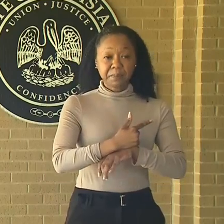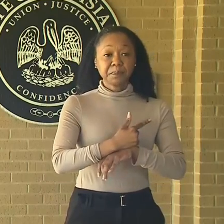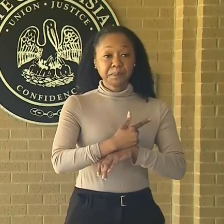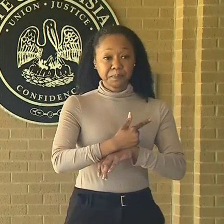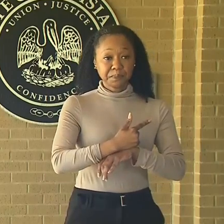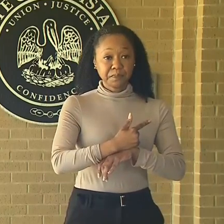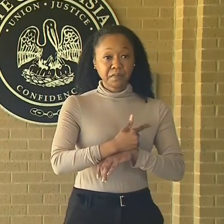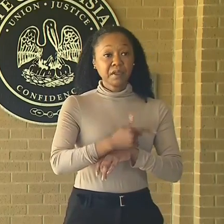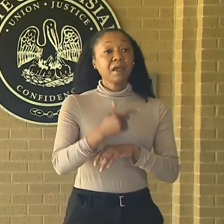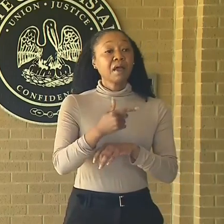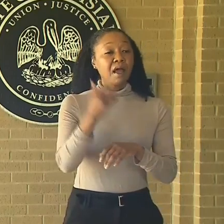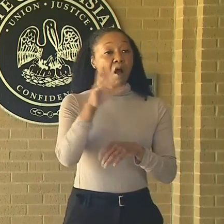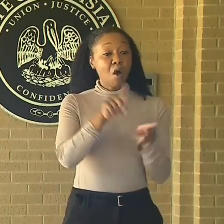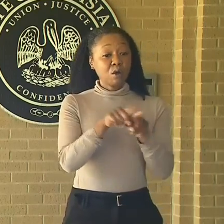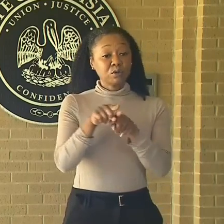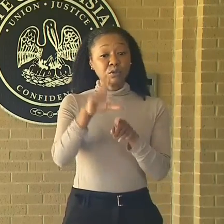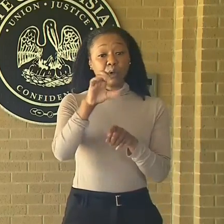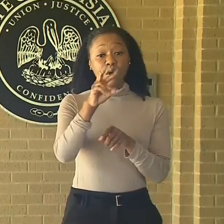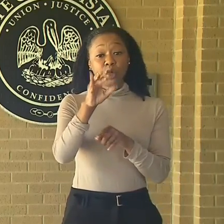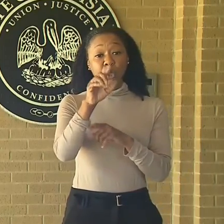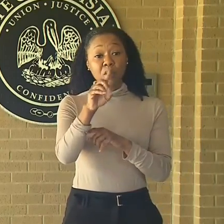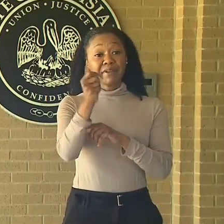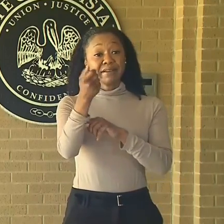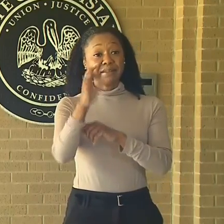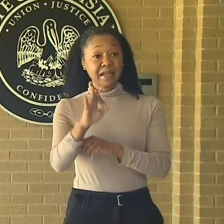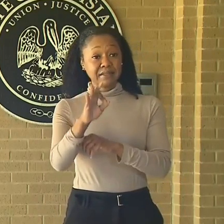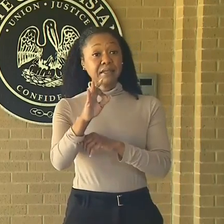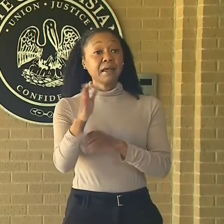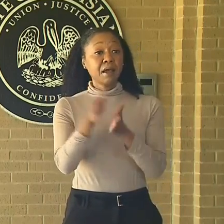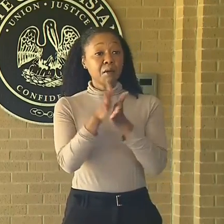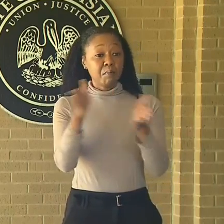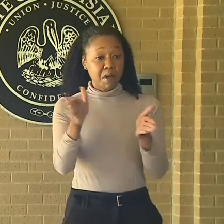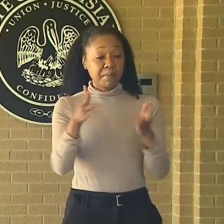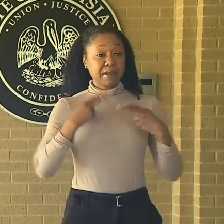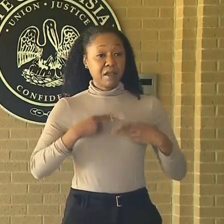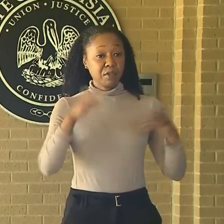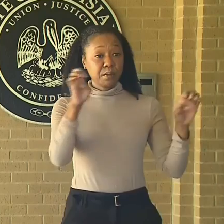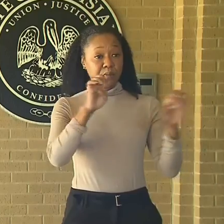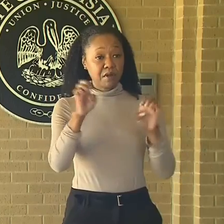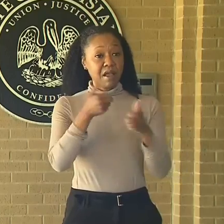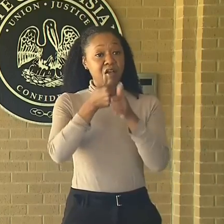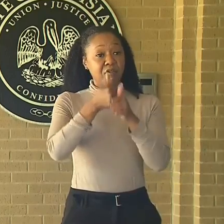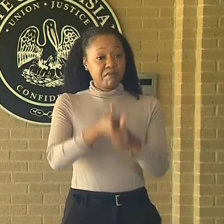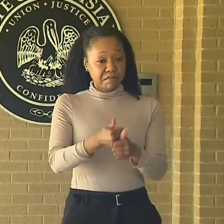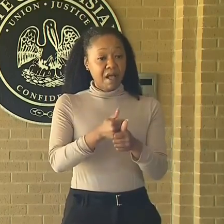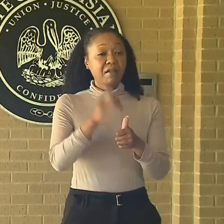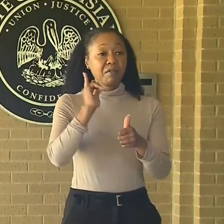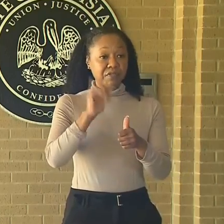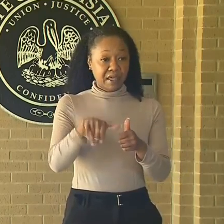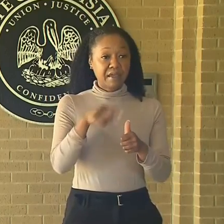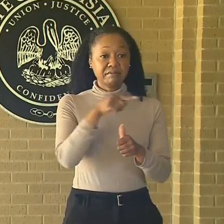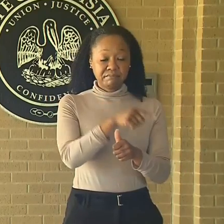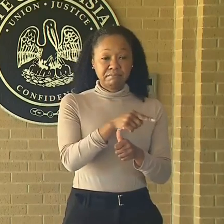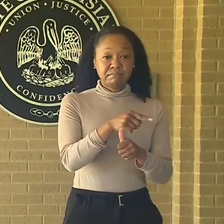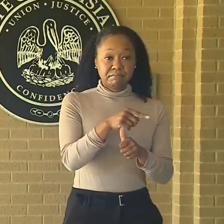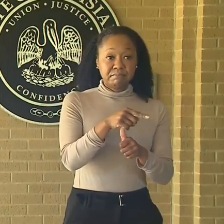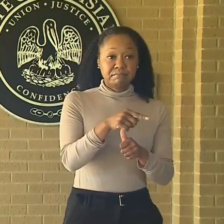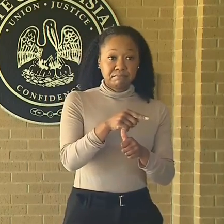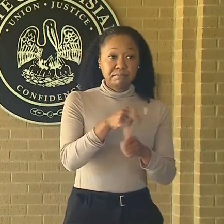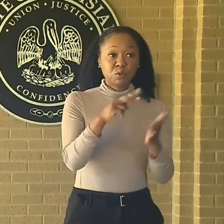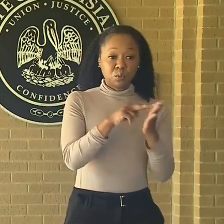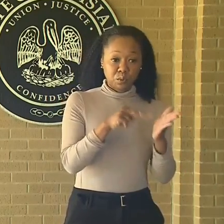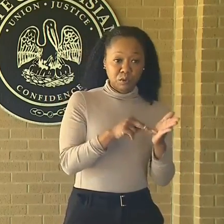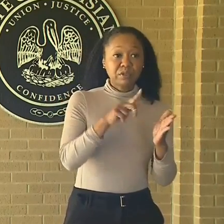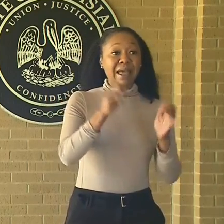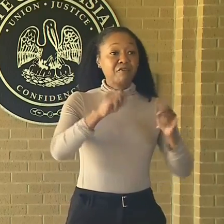the COVID-19 public health emergency and compliant with all of the mitigation measures that we've been talking about,